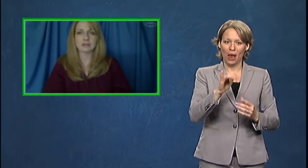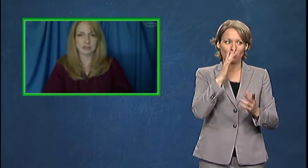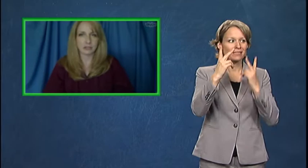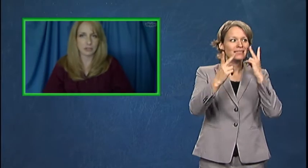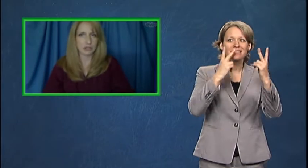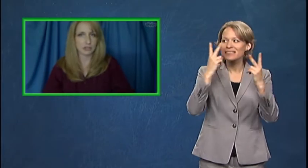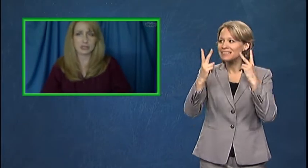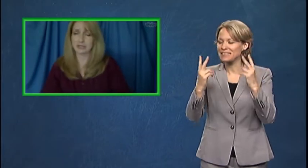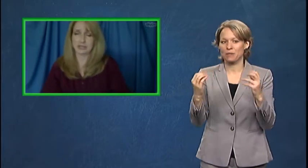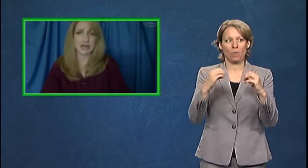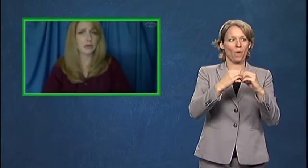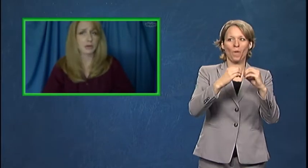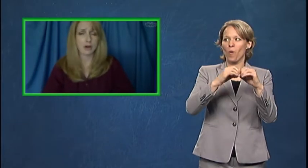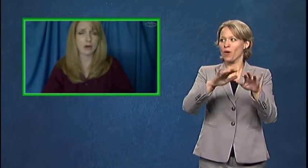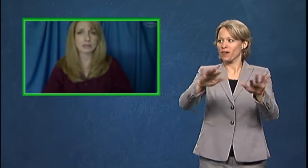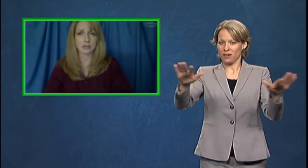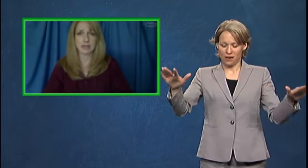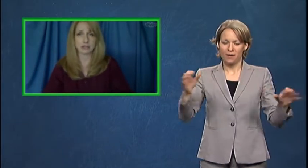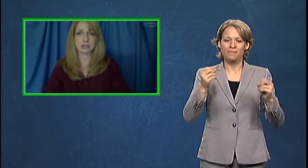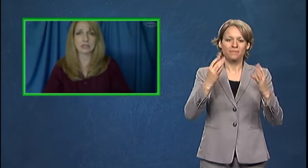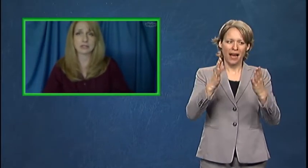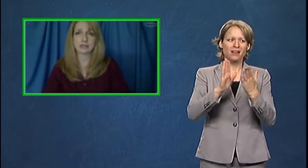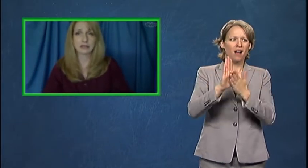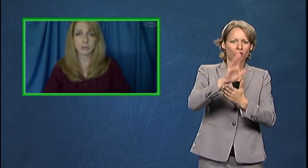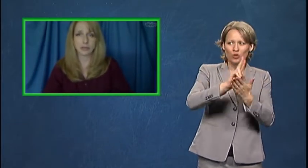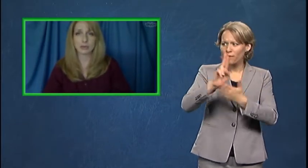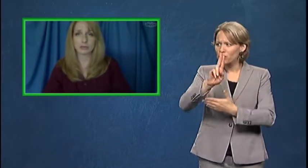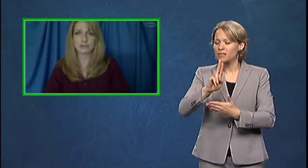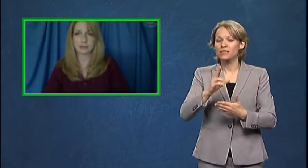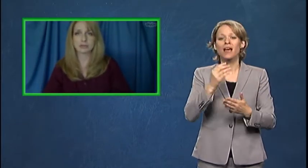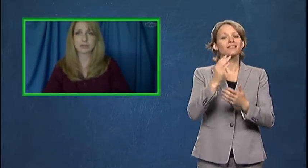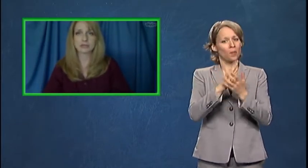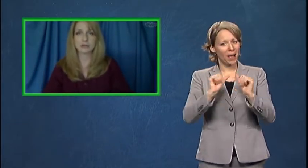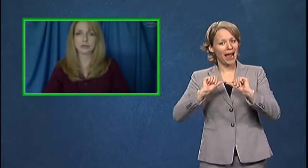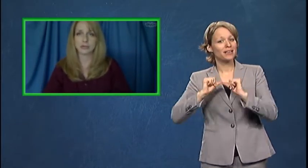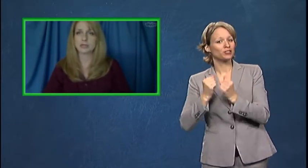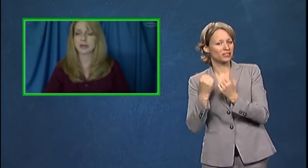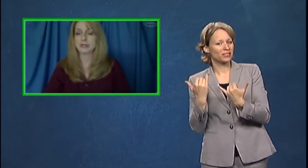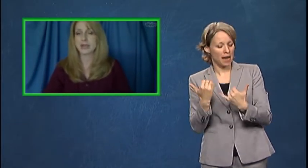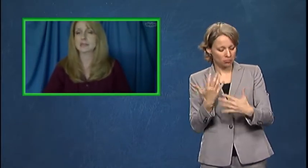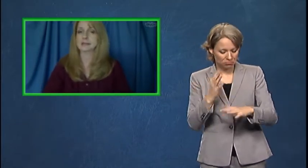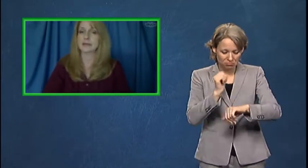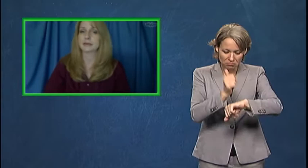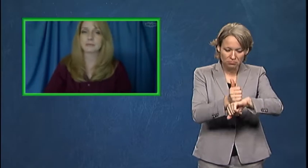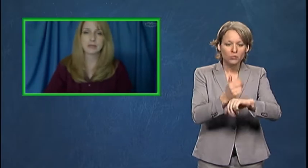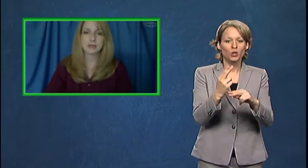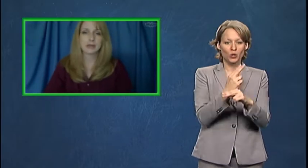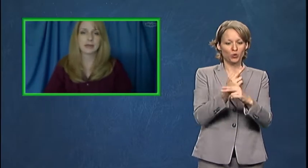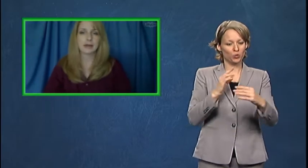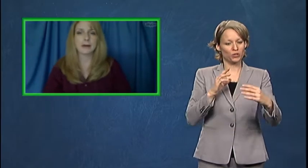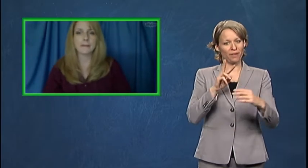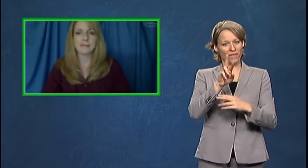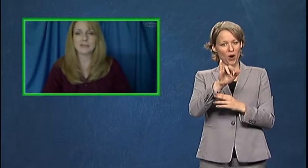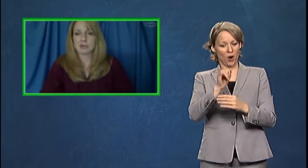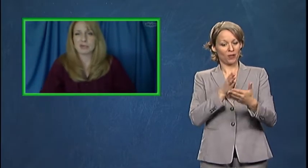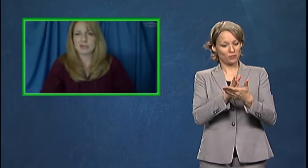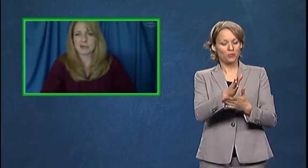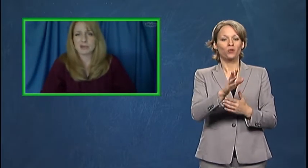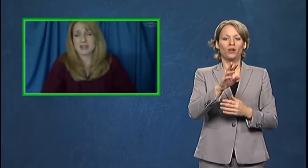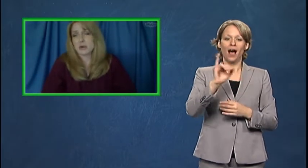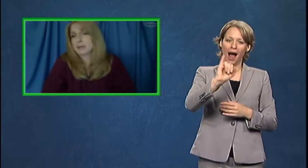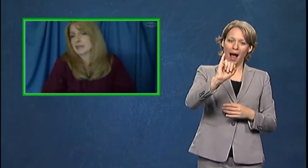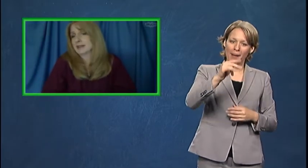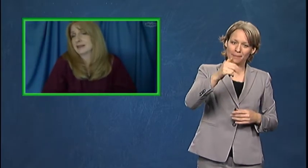find institutions using, and I know there are some agencies working with students who are using iPads now. The